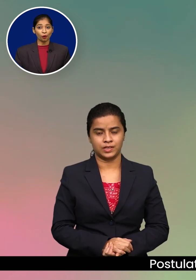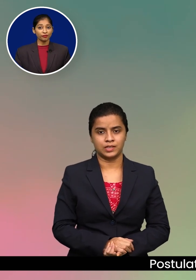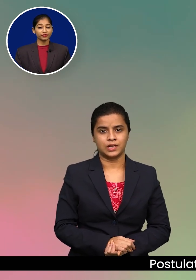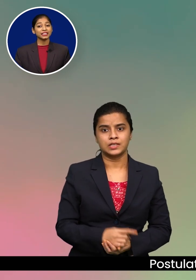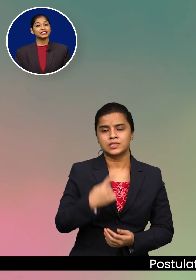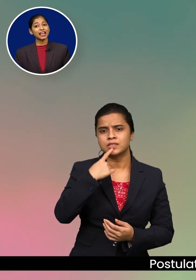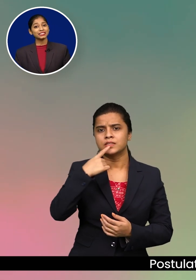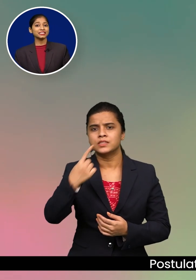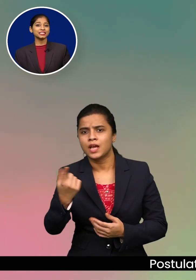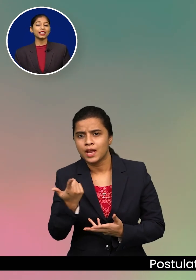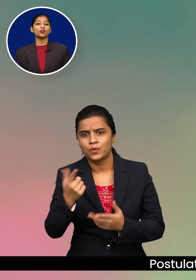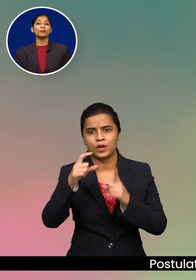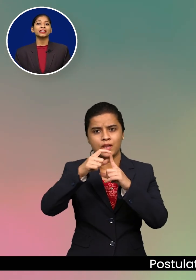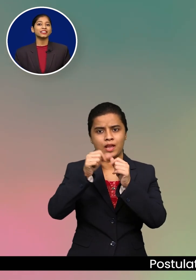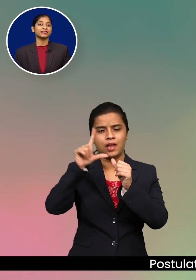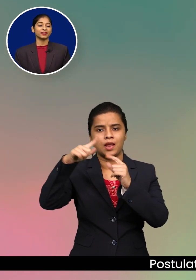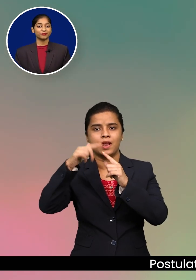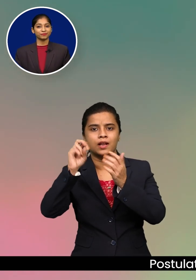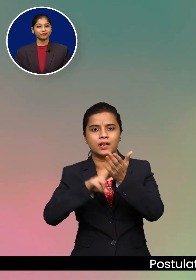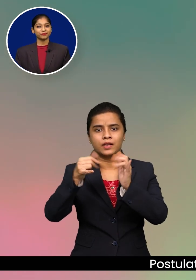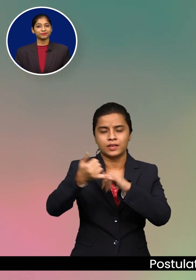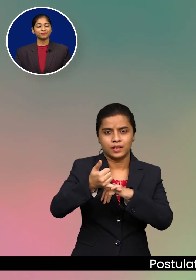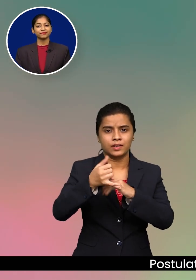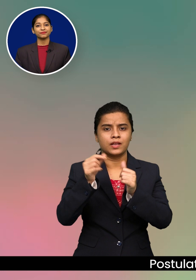postulates of Dalton's atomic theory,